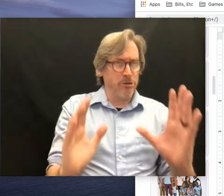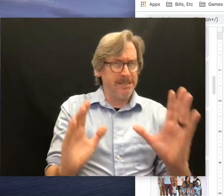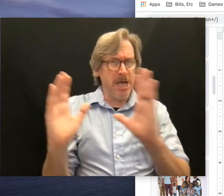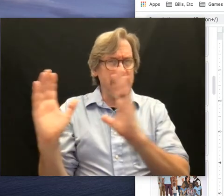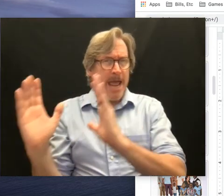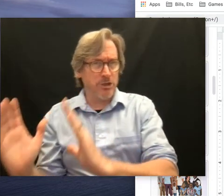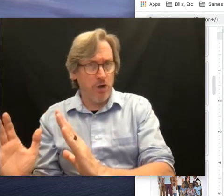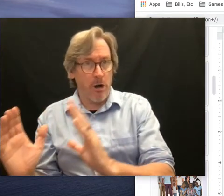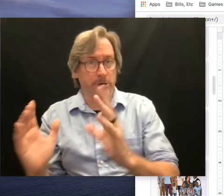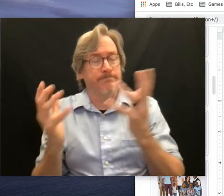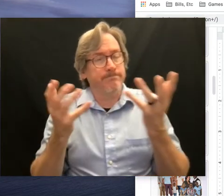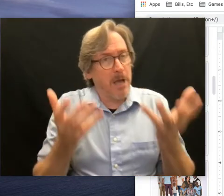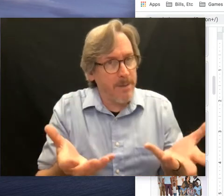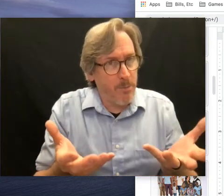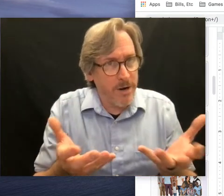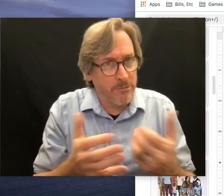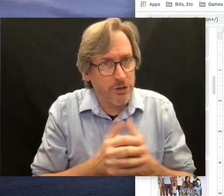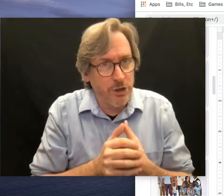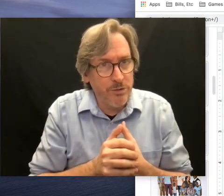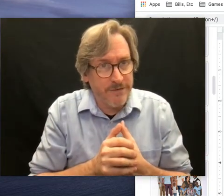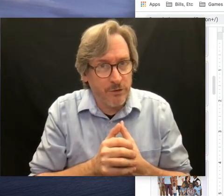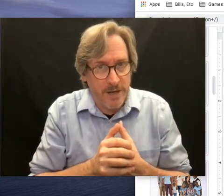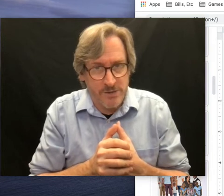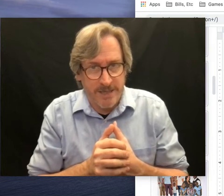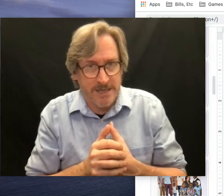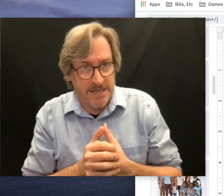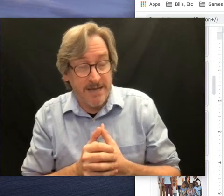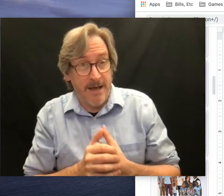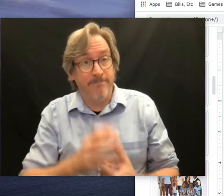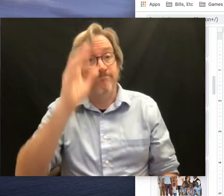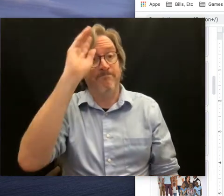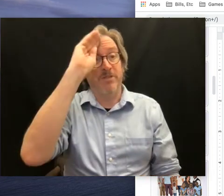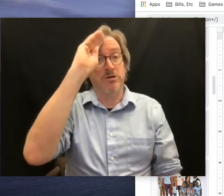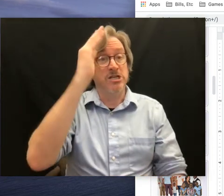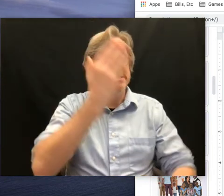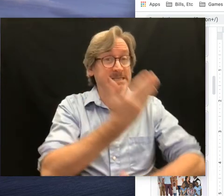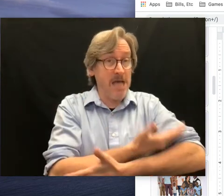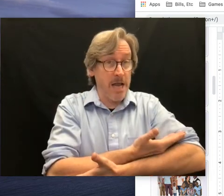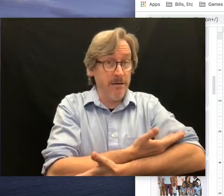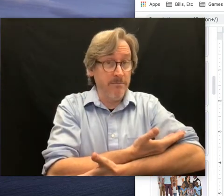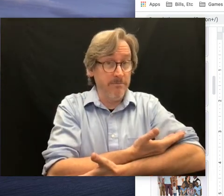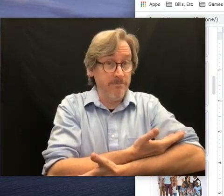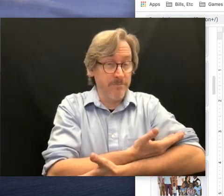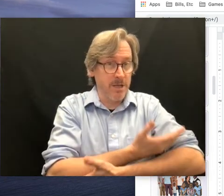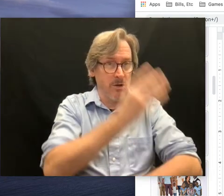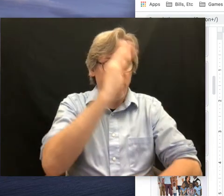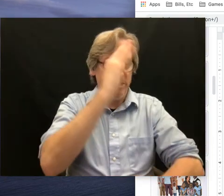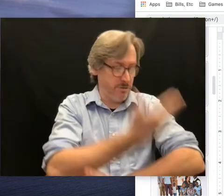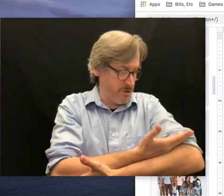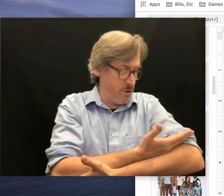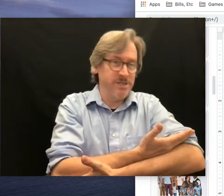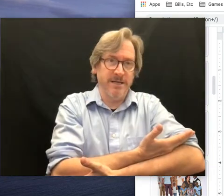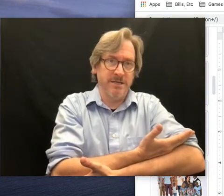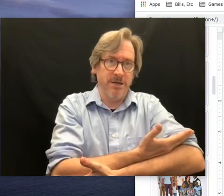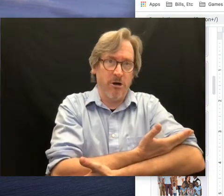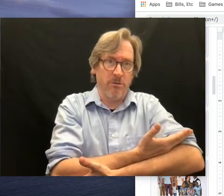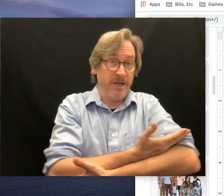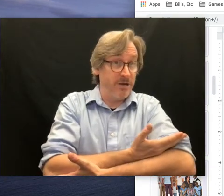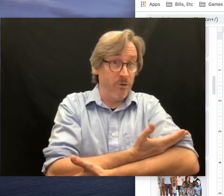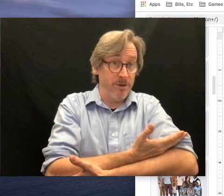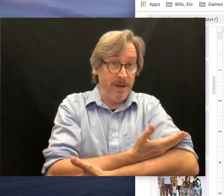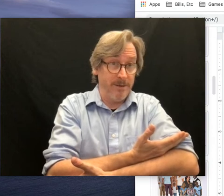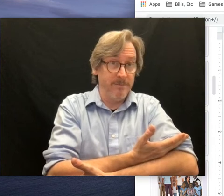Now, son and daughter. I'm going to point out two different ways we can sign that. There's son, which goes into the